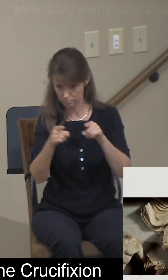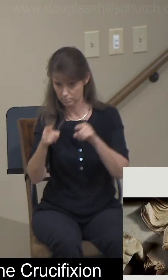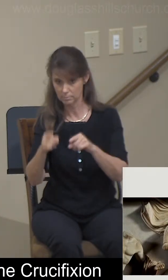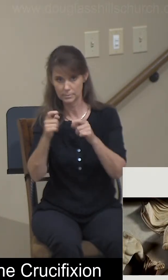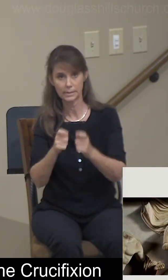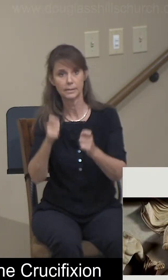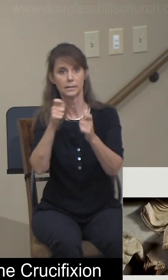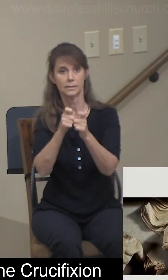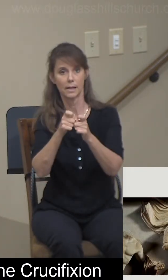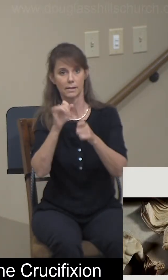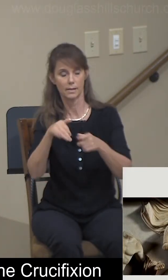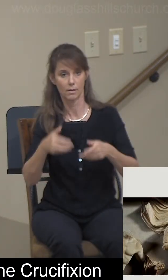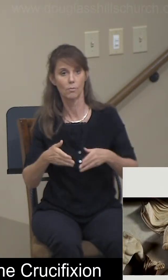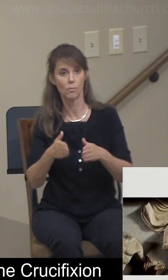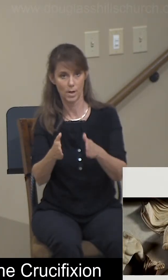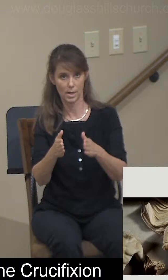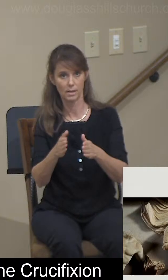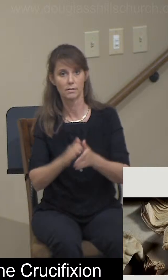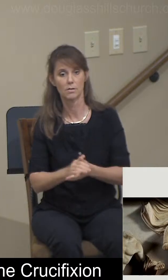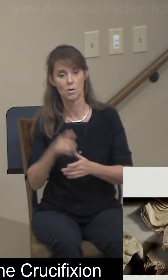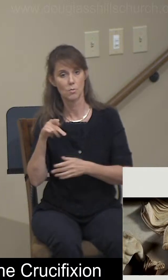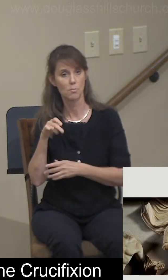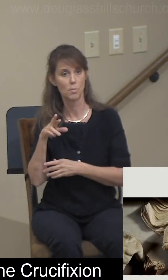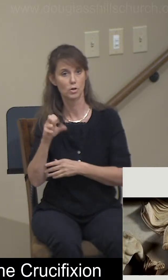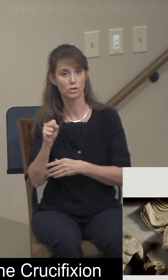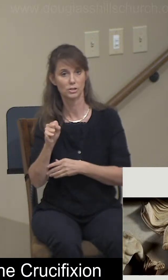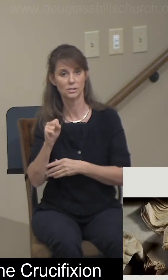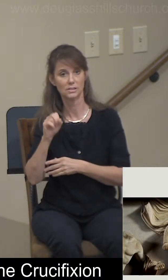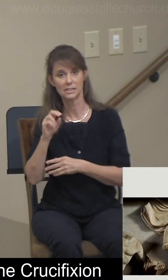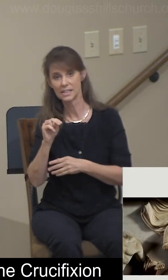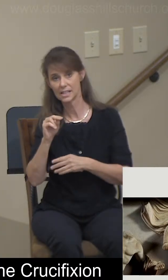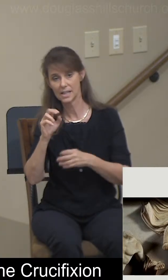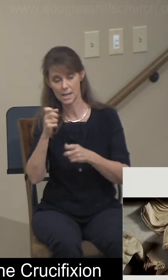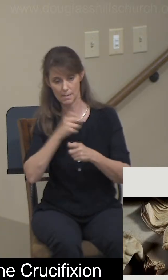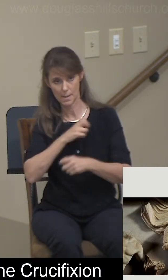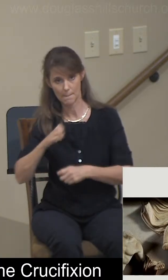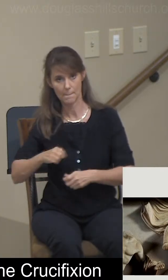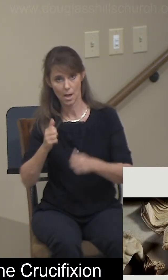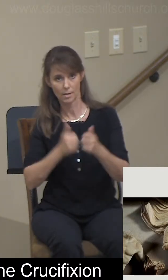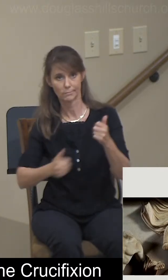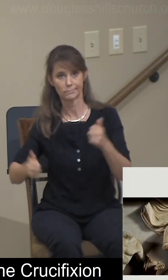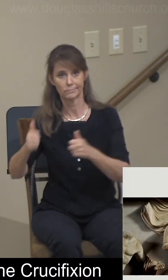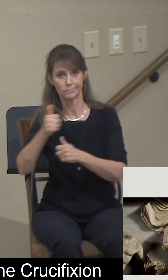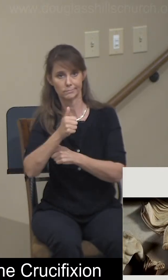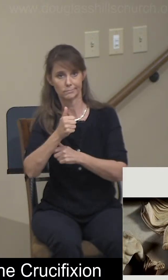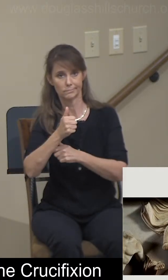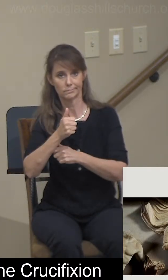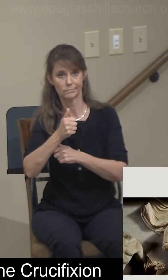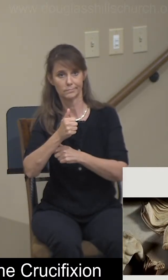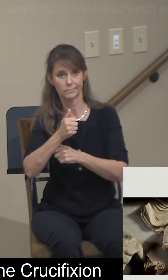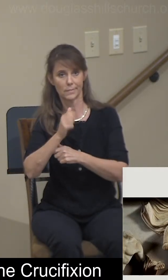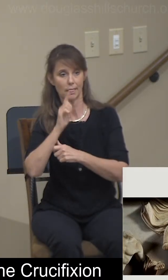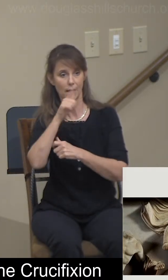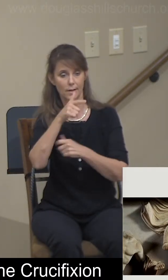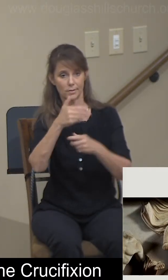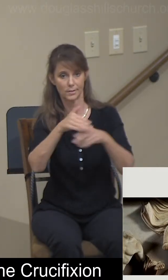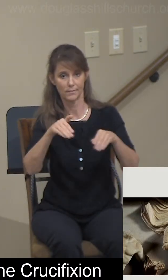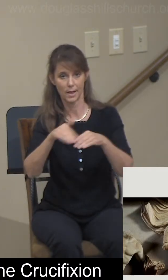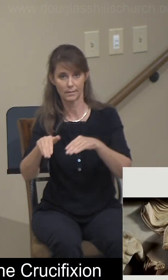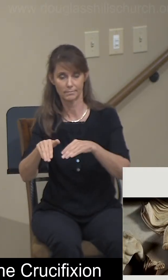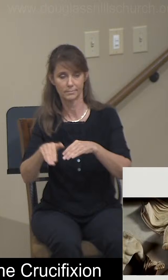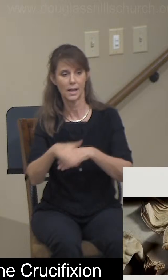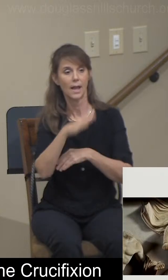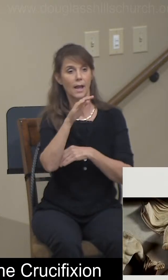his own reign will eventually be replaced by his 4 generals, through which his empire is divided.